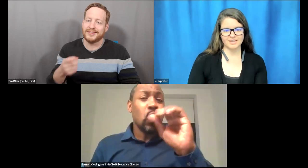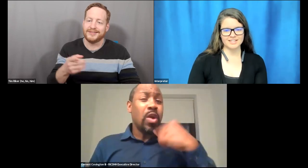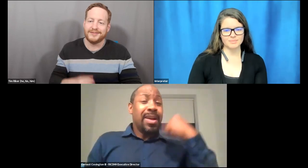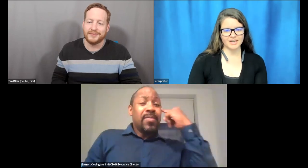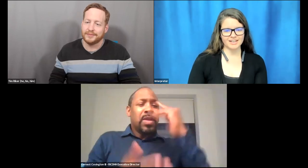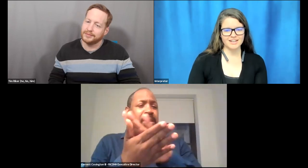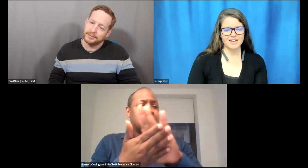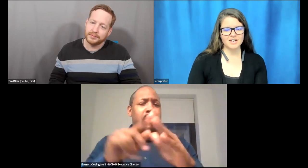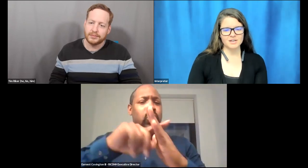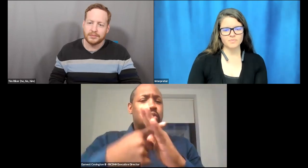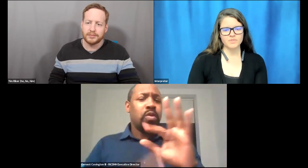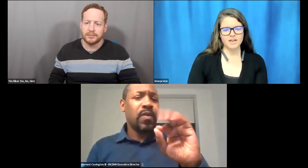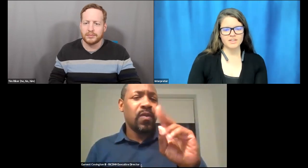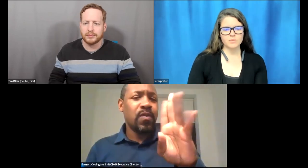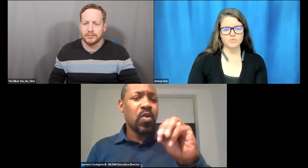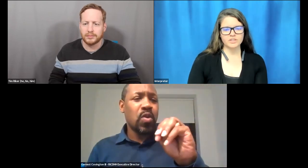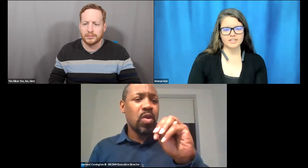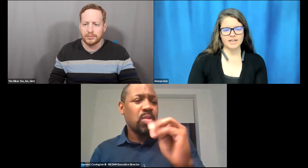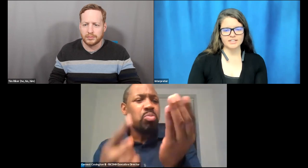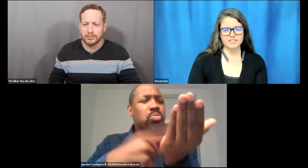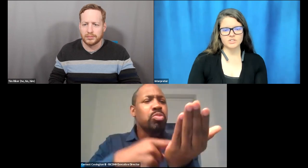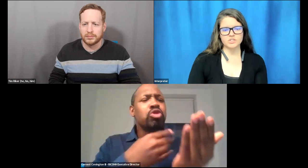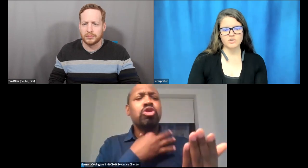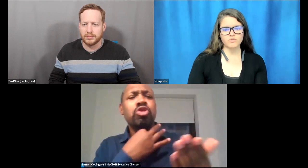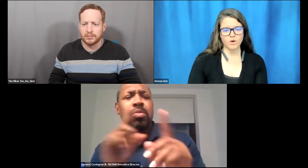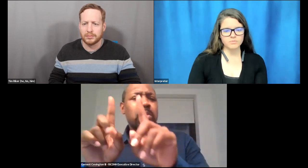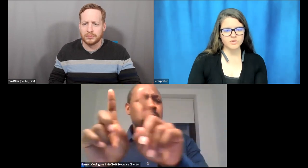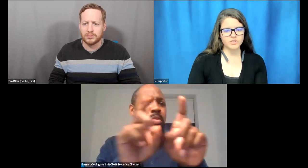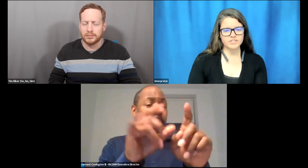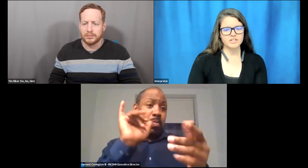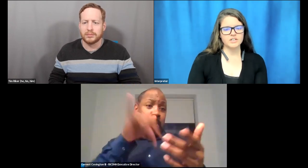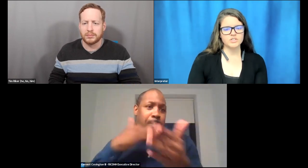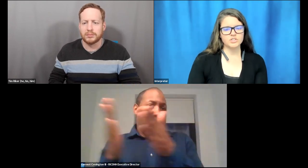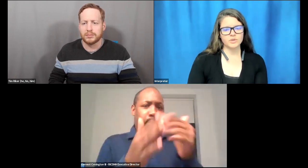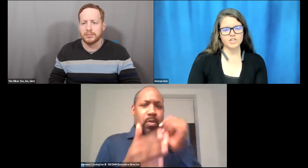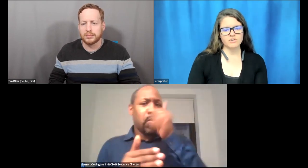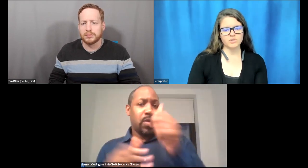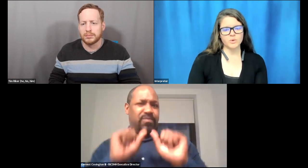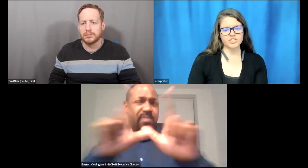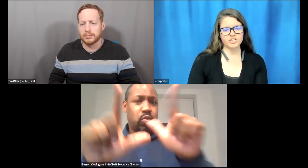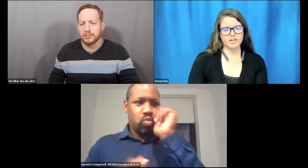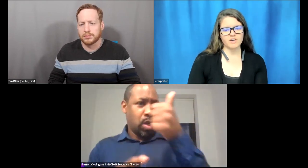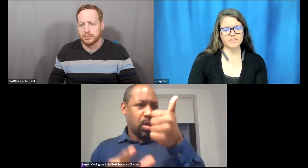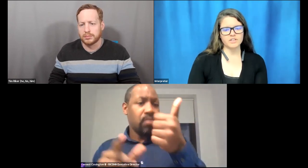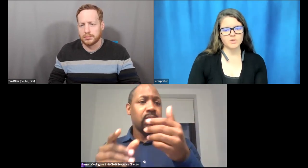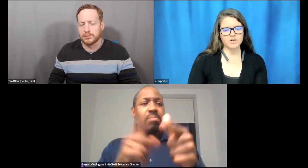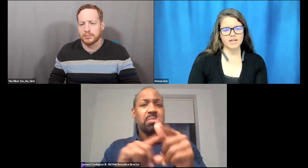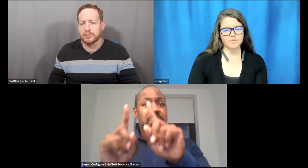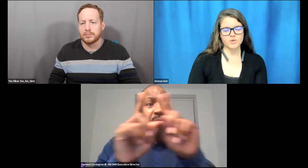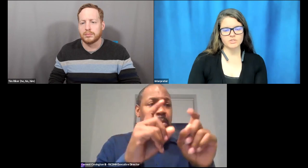It's me again. I think it'd be really nice to start a forum first to do a general questioning of the community. I'm going to